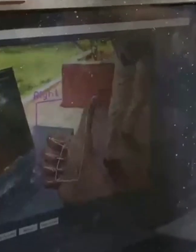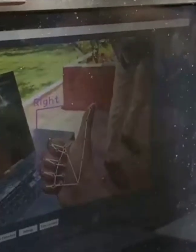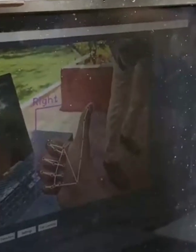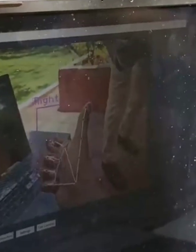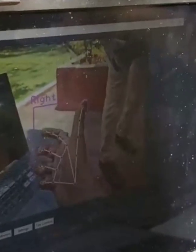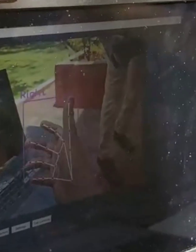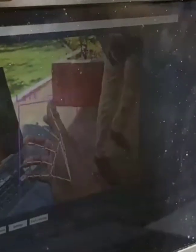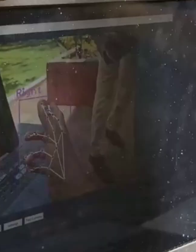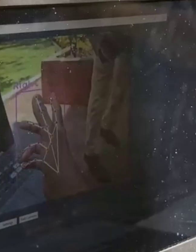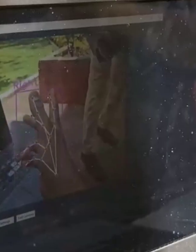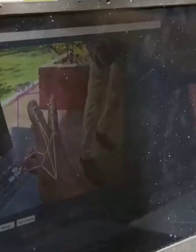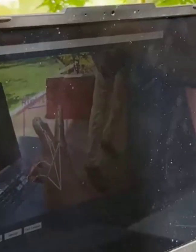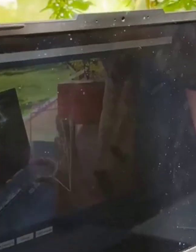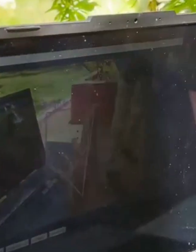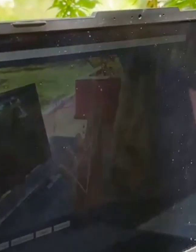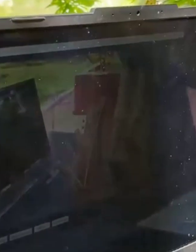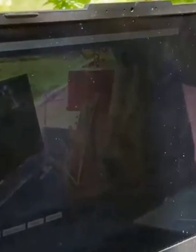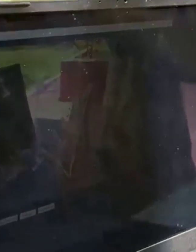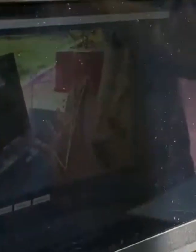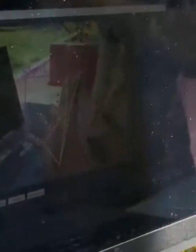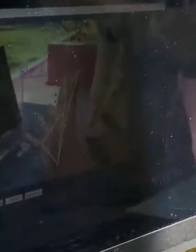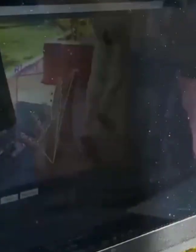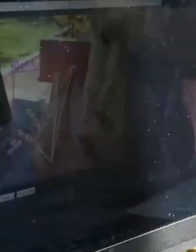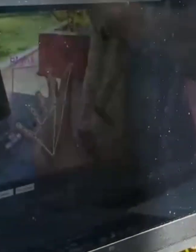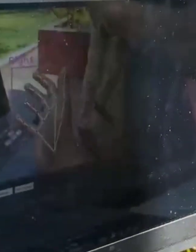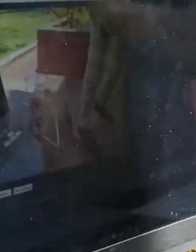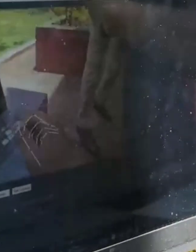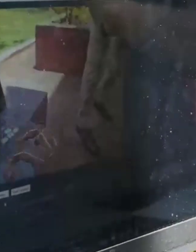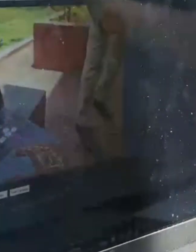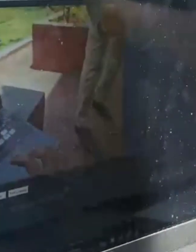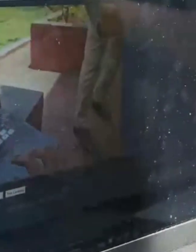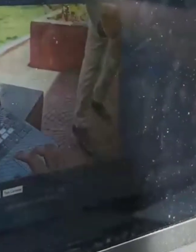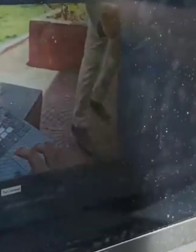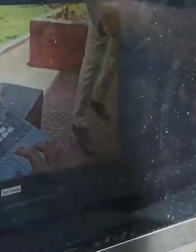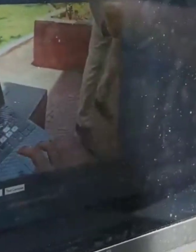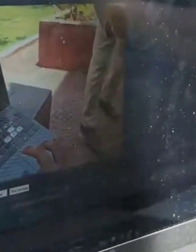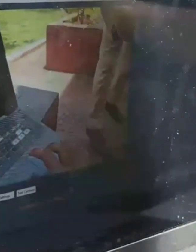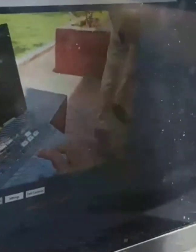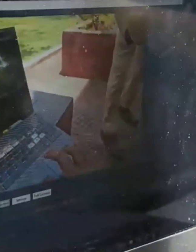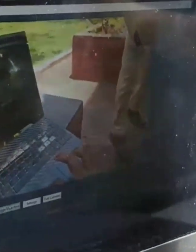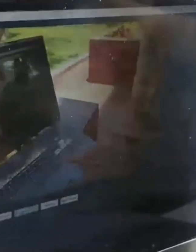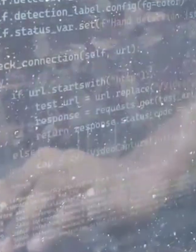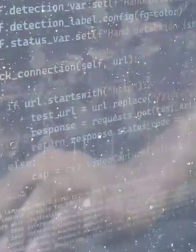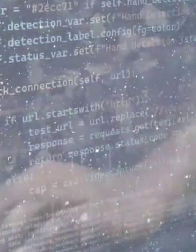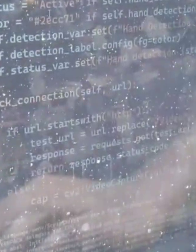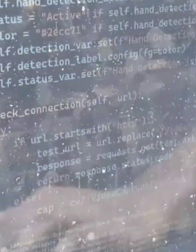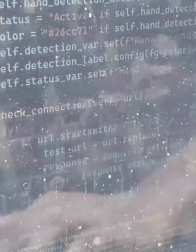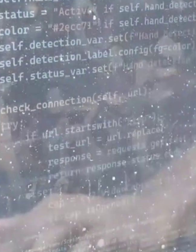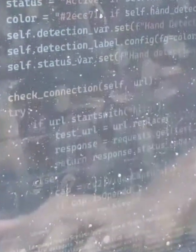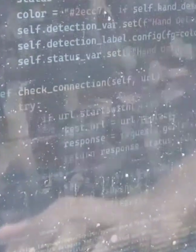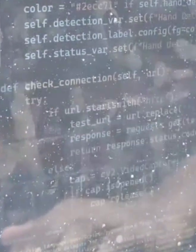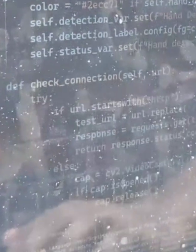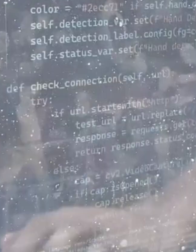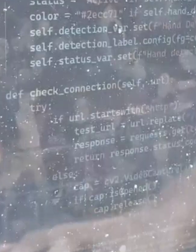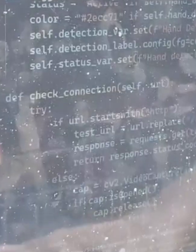predefined messages. We can define how much define we can. This address is called connection, and we can check